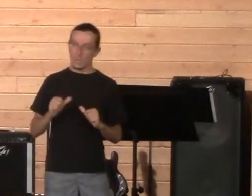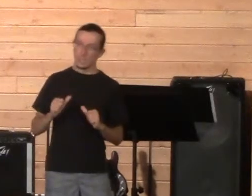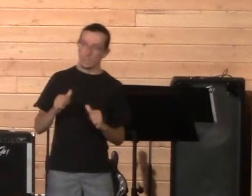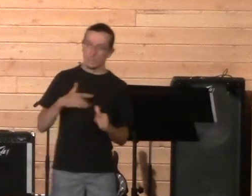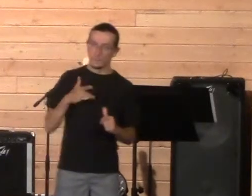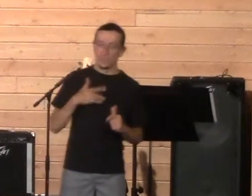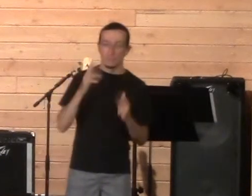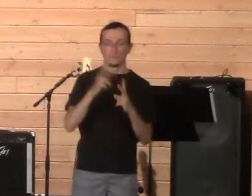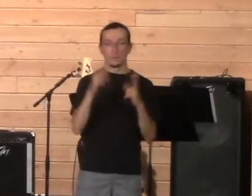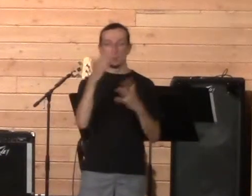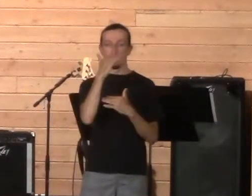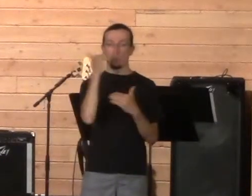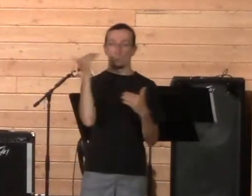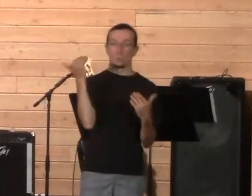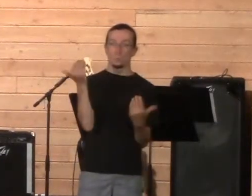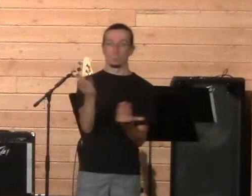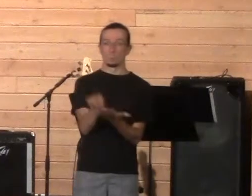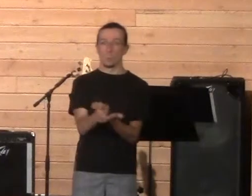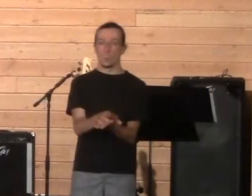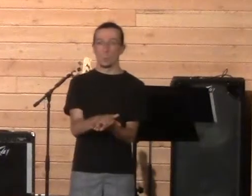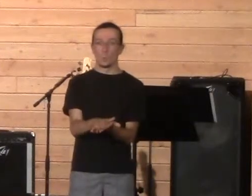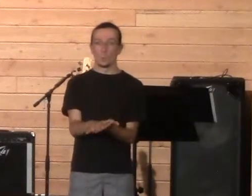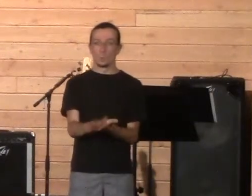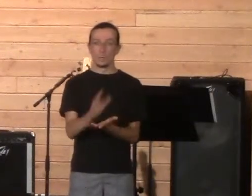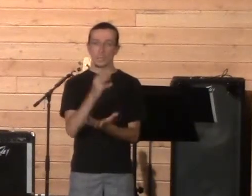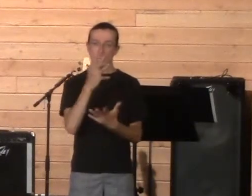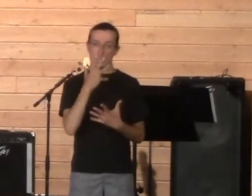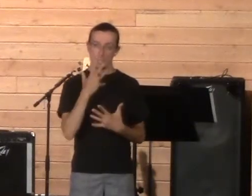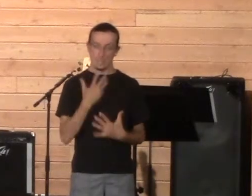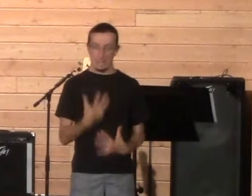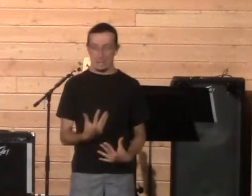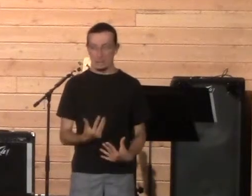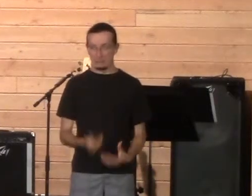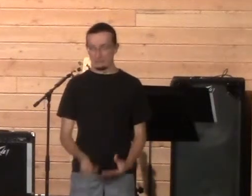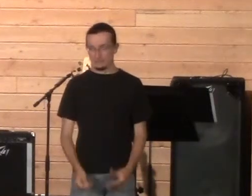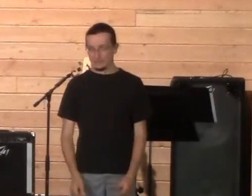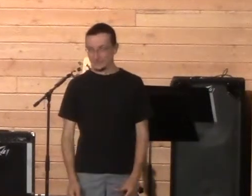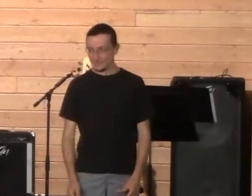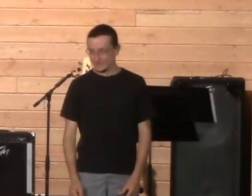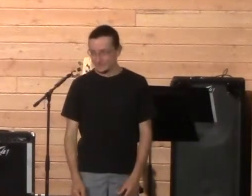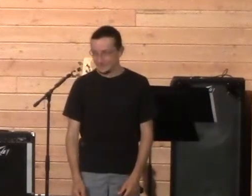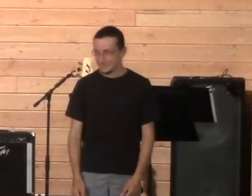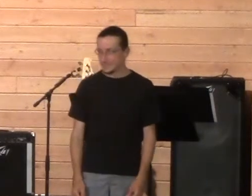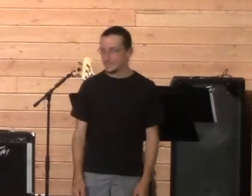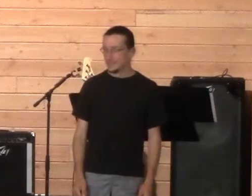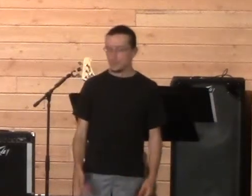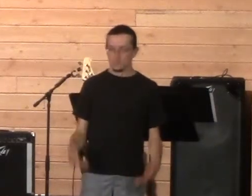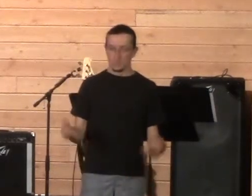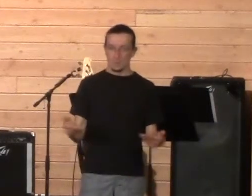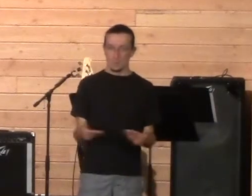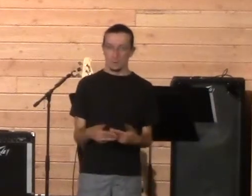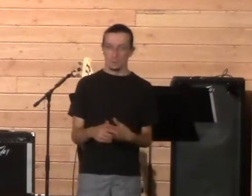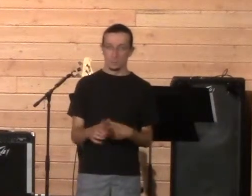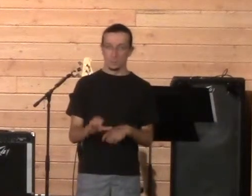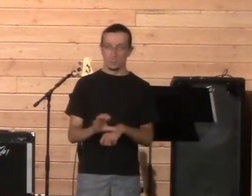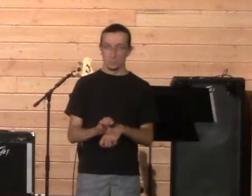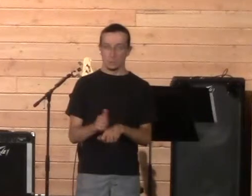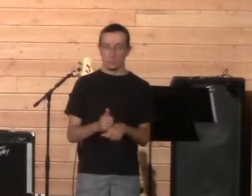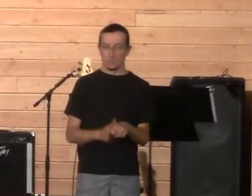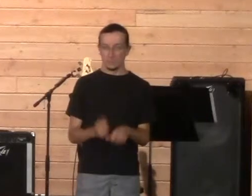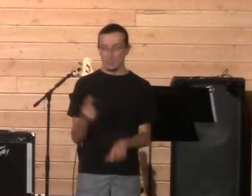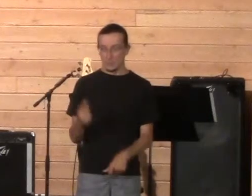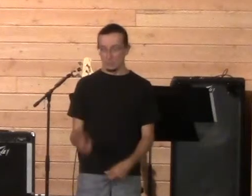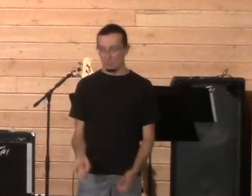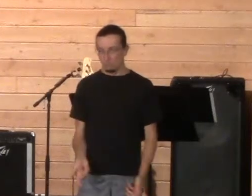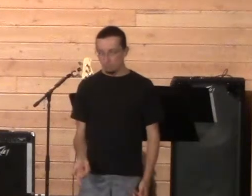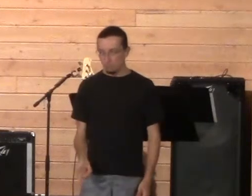and holy and sad and welcome to church, everybody.